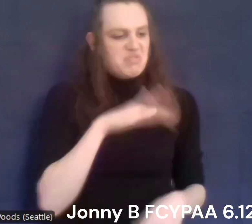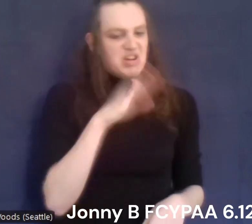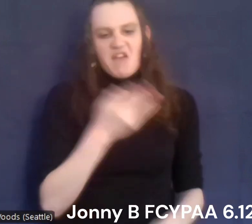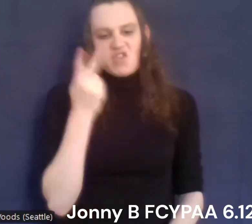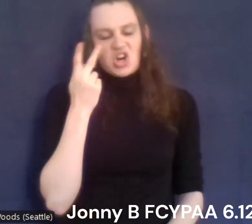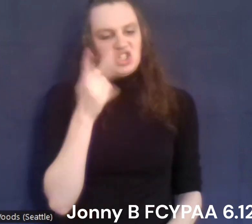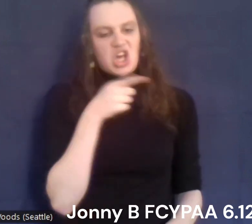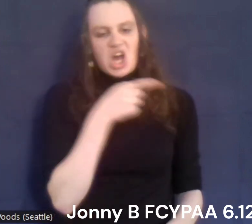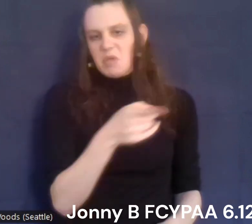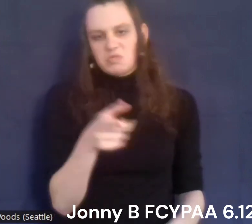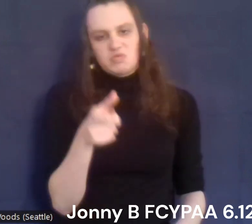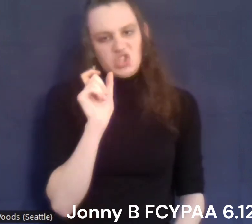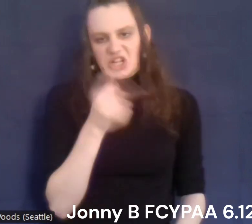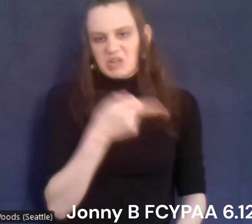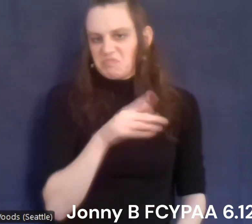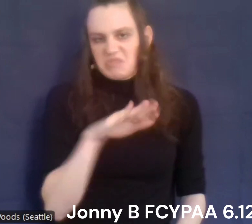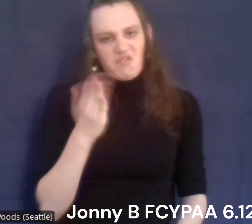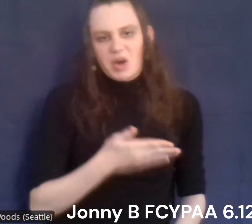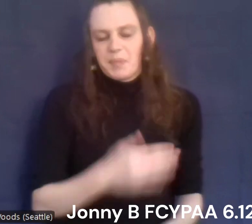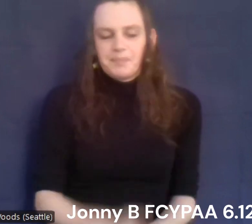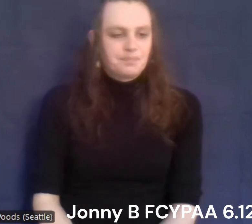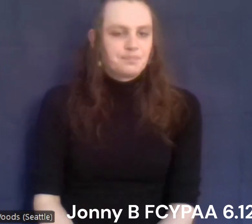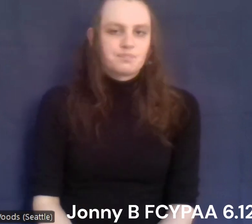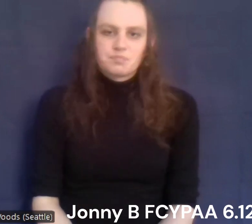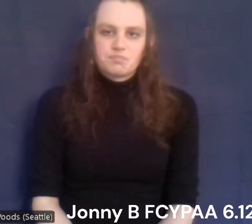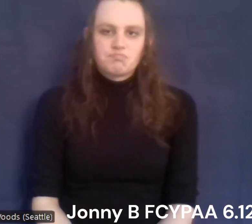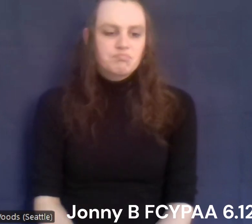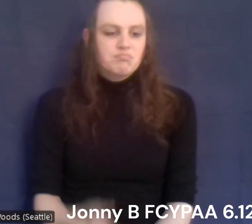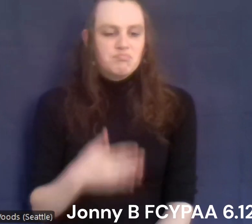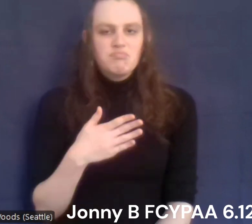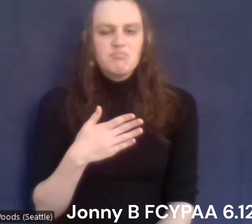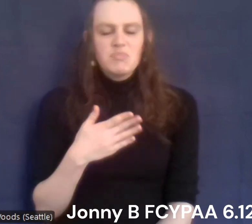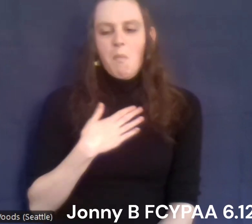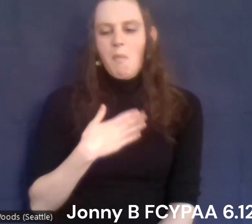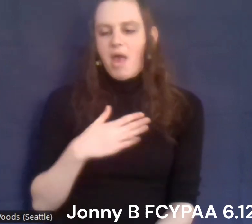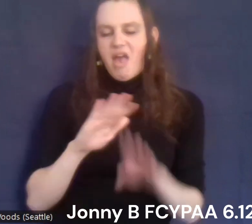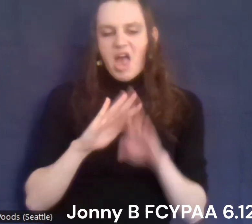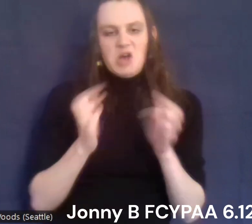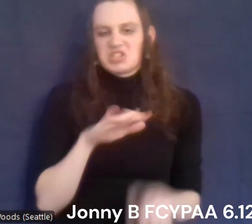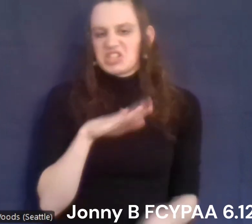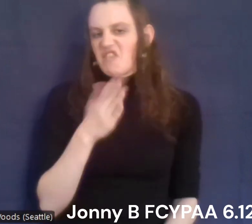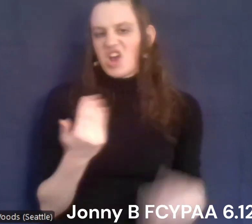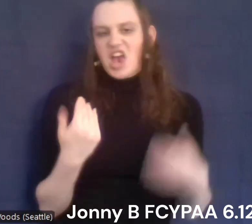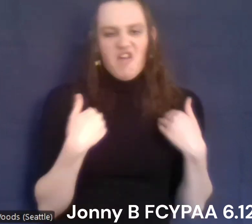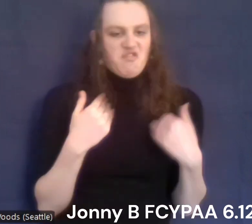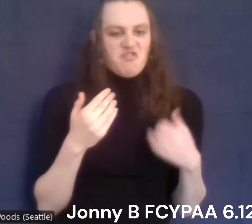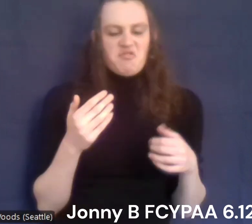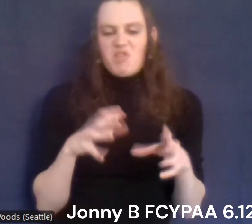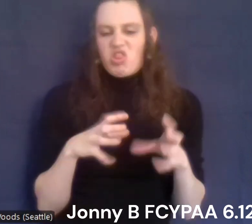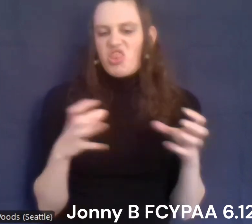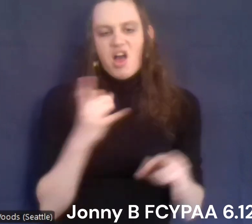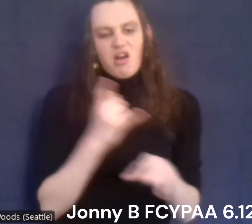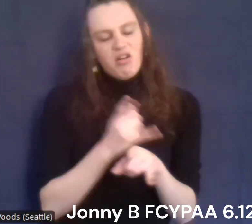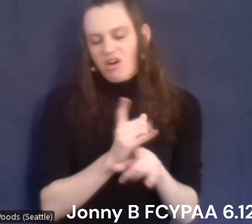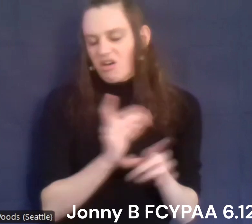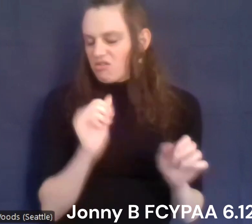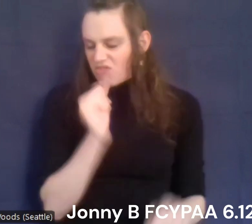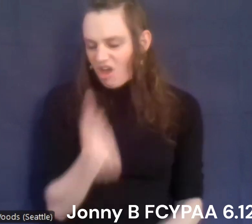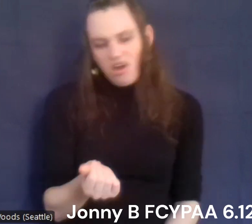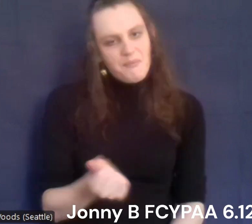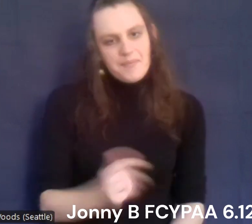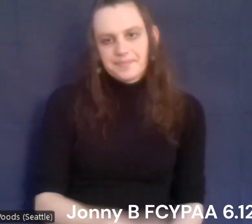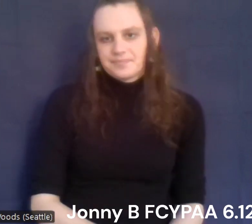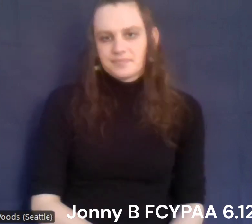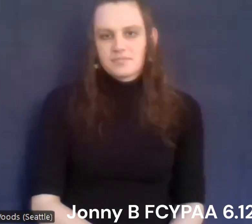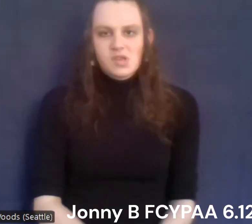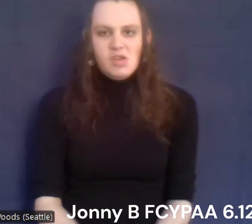saw him drink. Wasn't much alcohol in the house, and I was kind of one